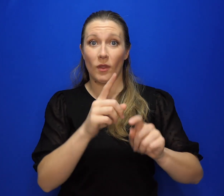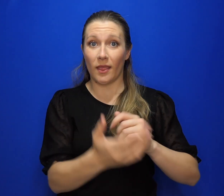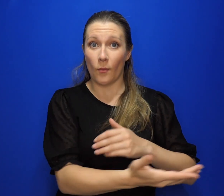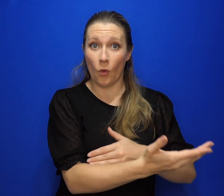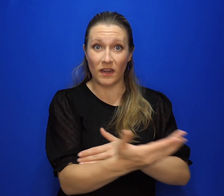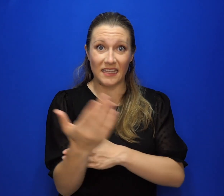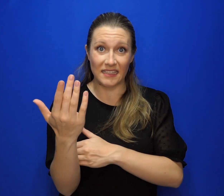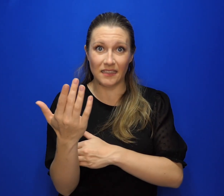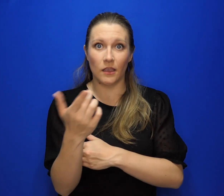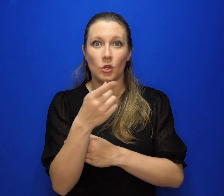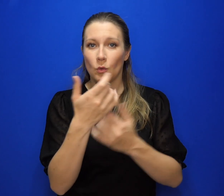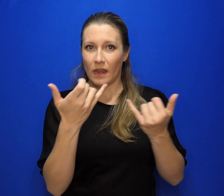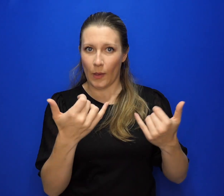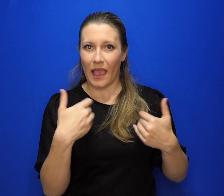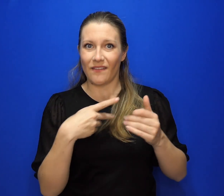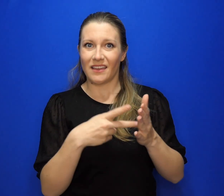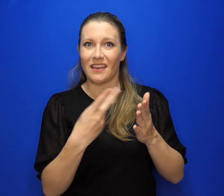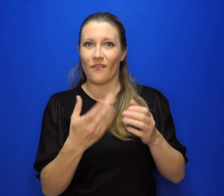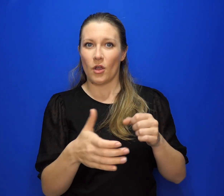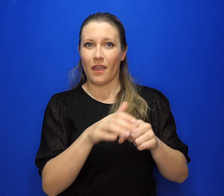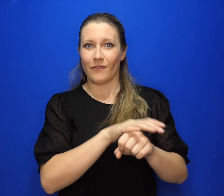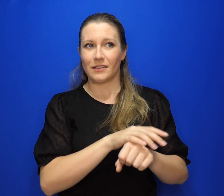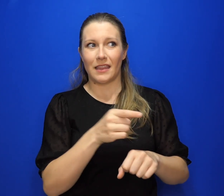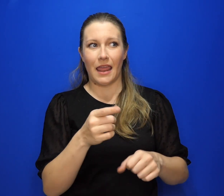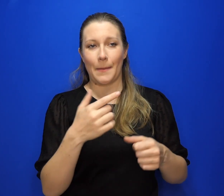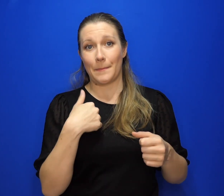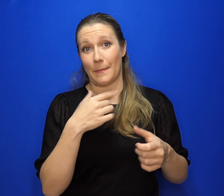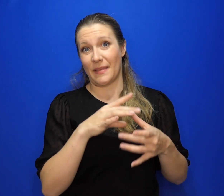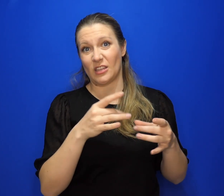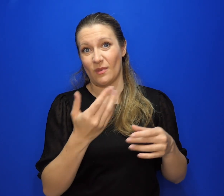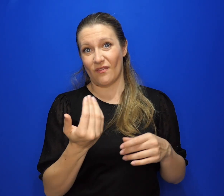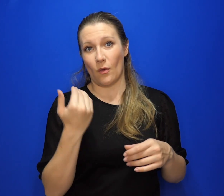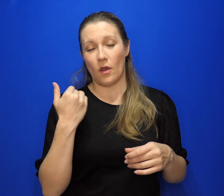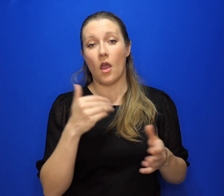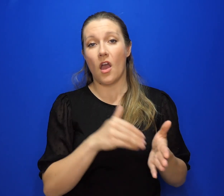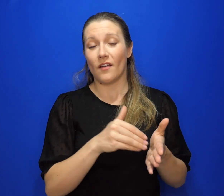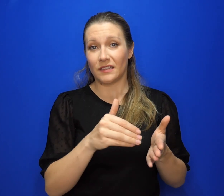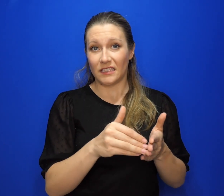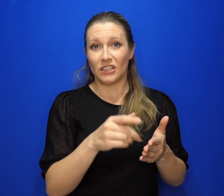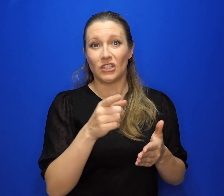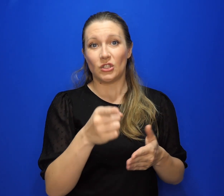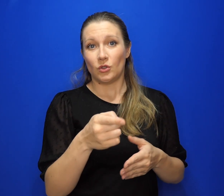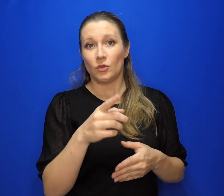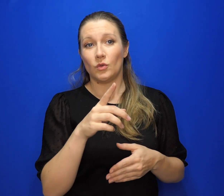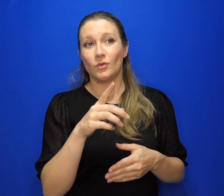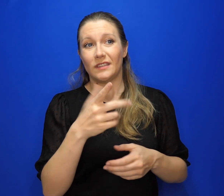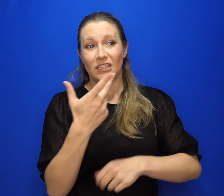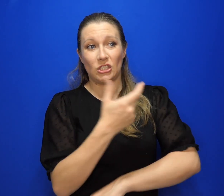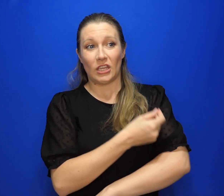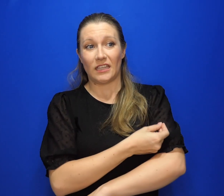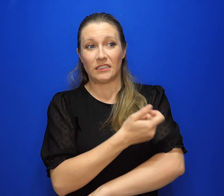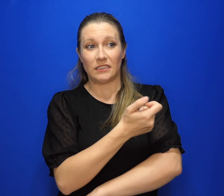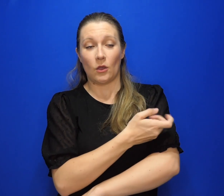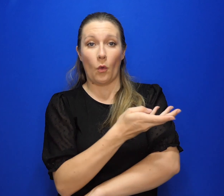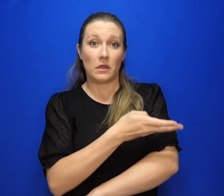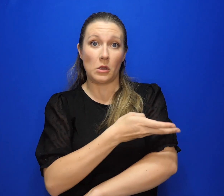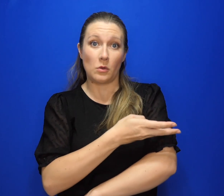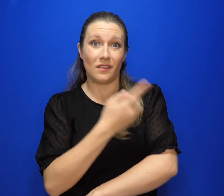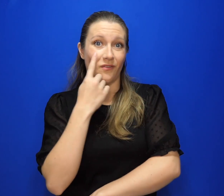now you've got double coverage. And as I sort of said earlier, it's very likely your doses for meals are